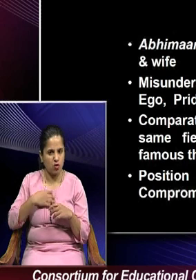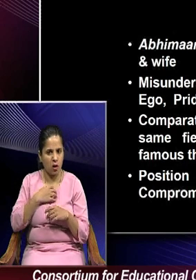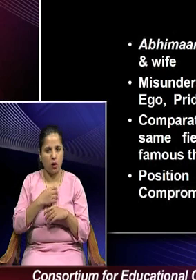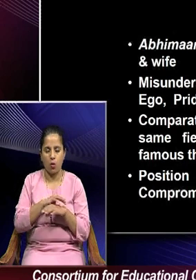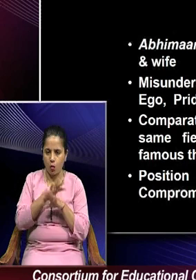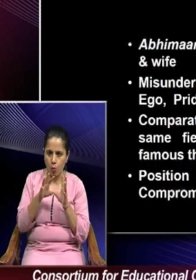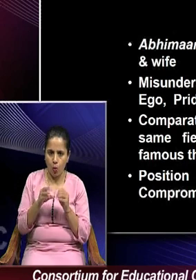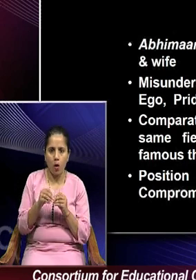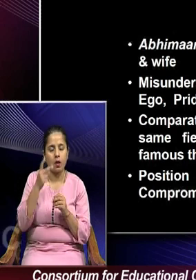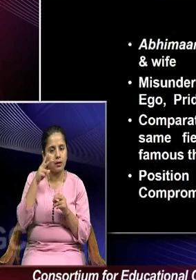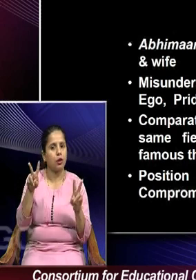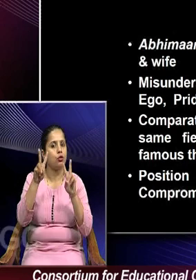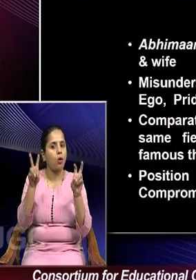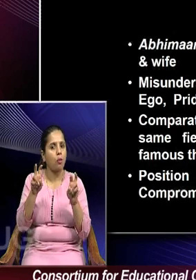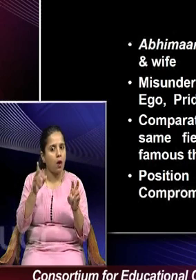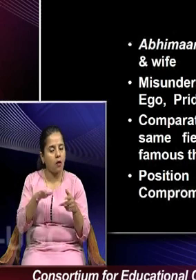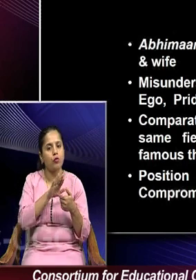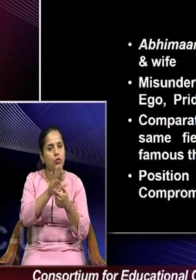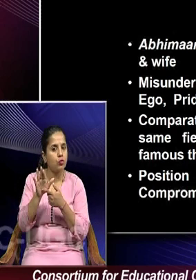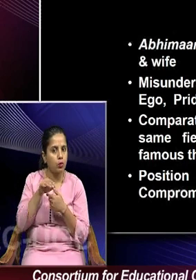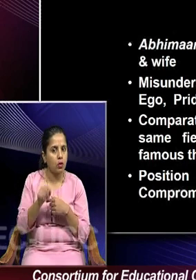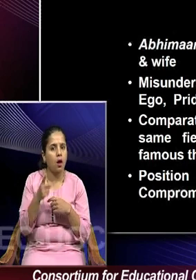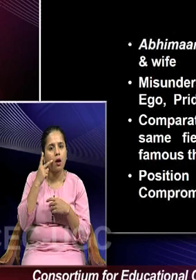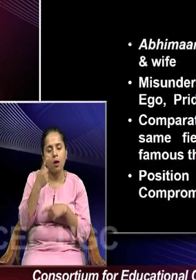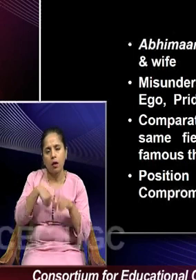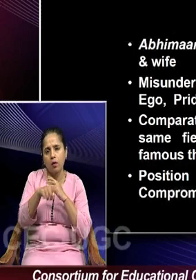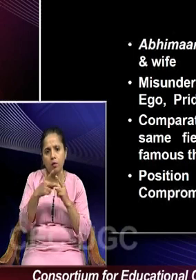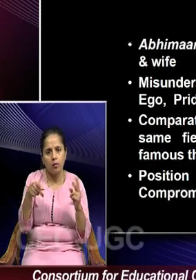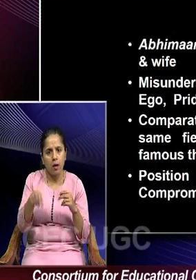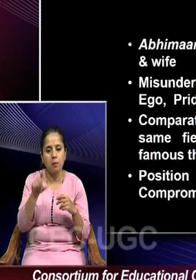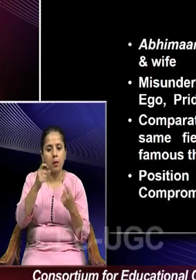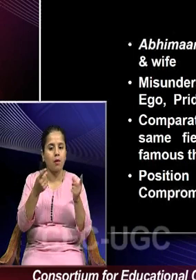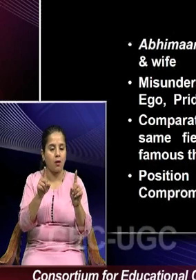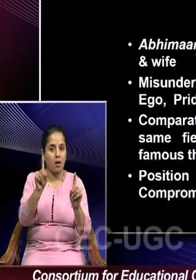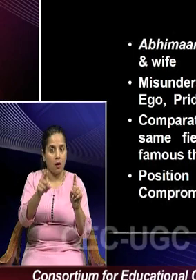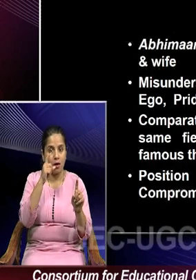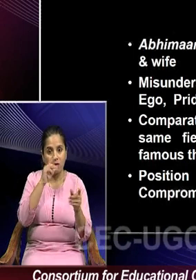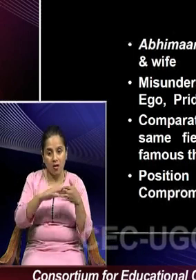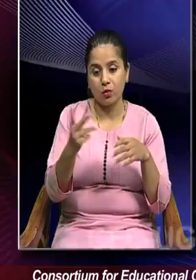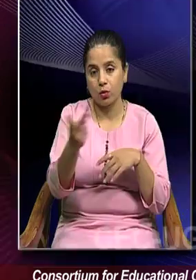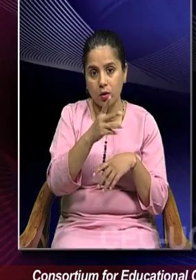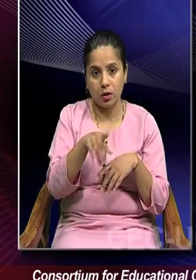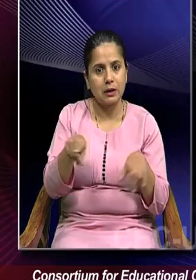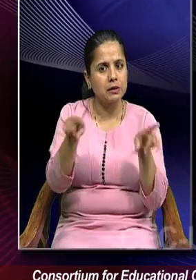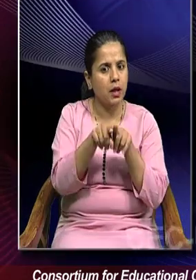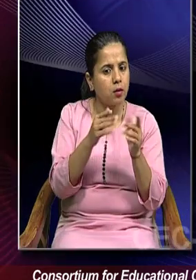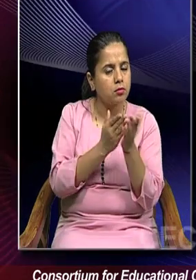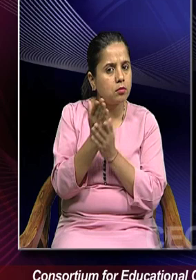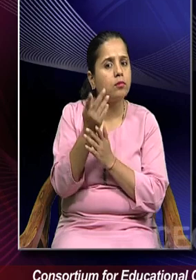kinds of aspects, they are being shown through the comparative ability of the couple in the same field, and